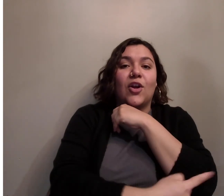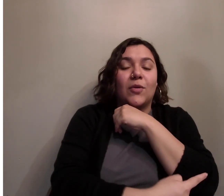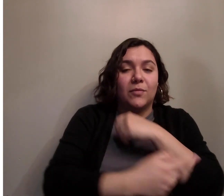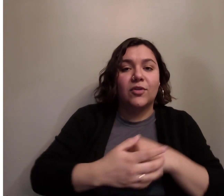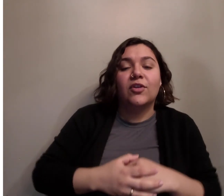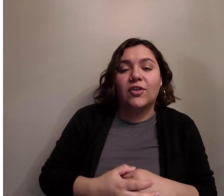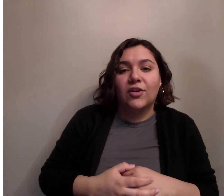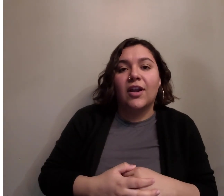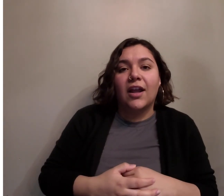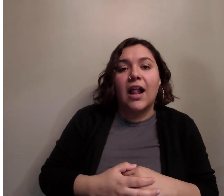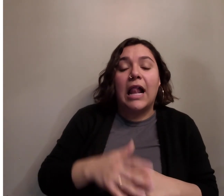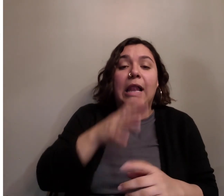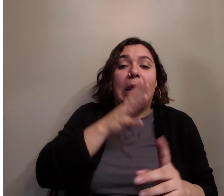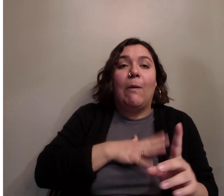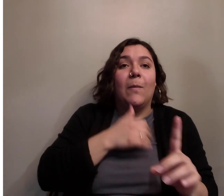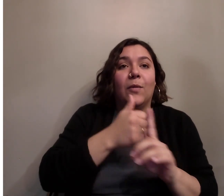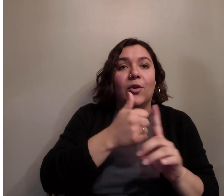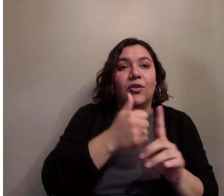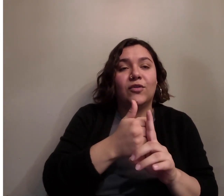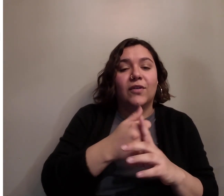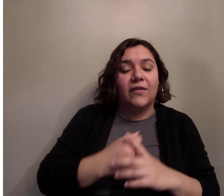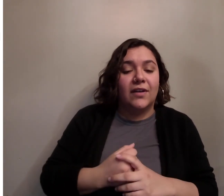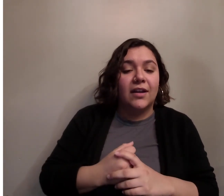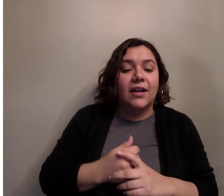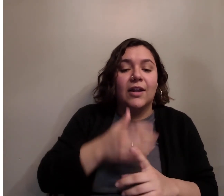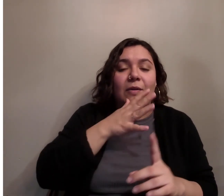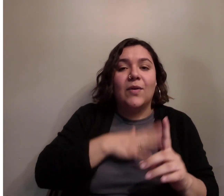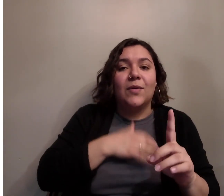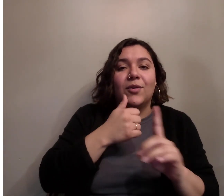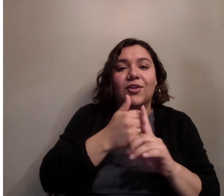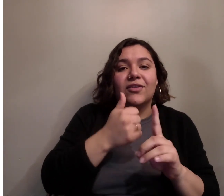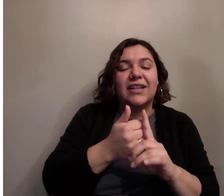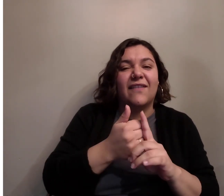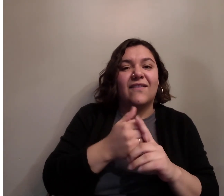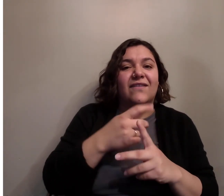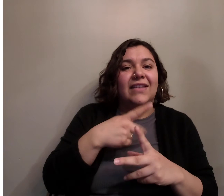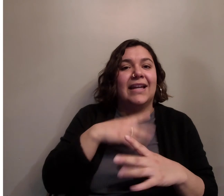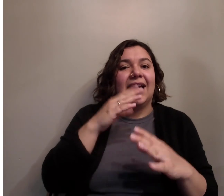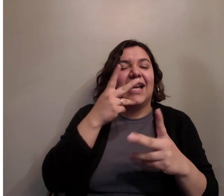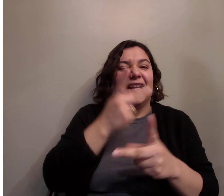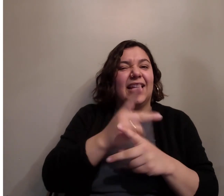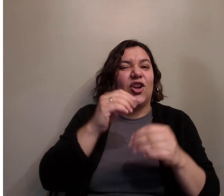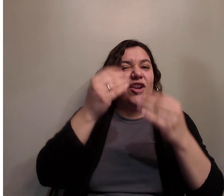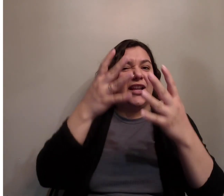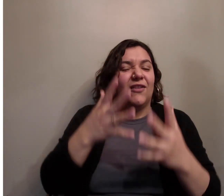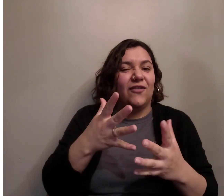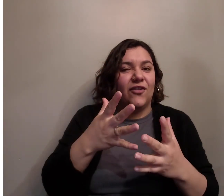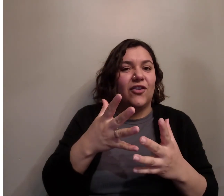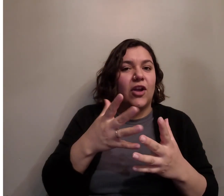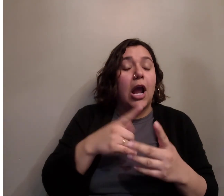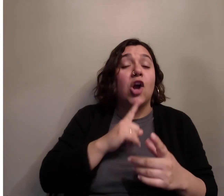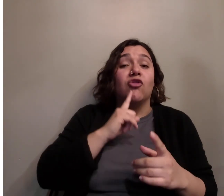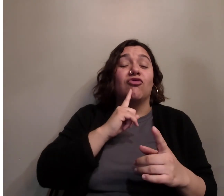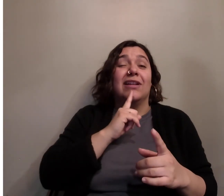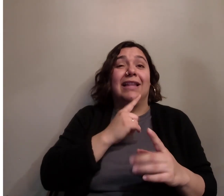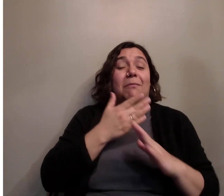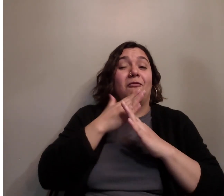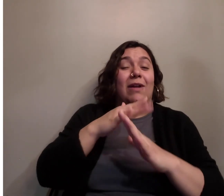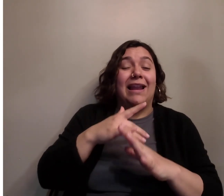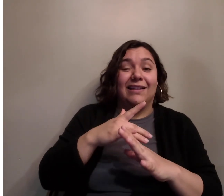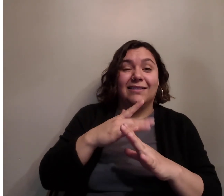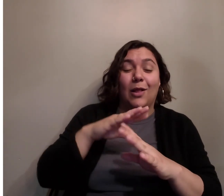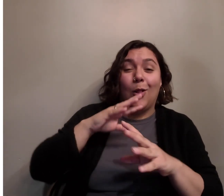the garbage and the woman who is a hospice caregiver are keeping the world